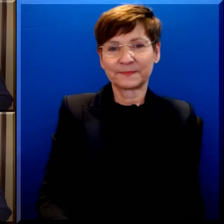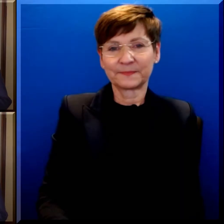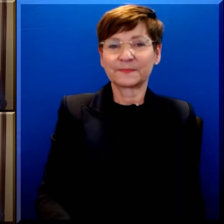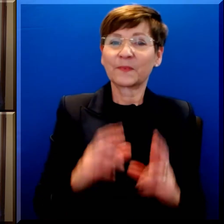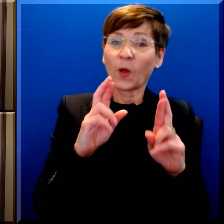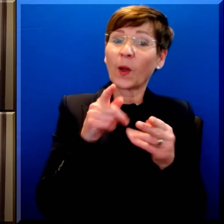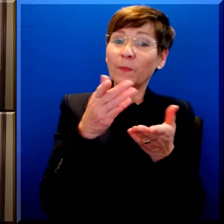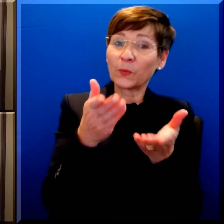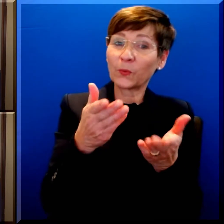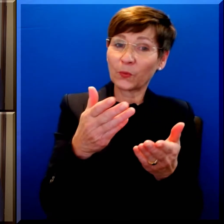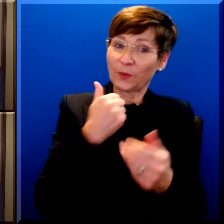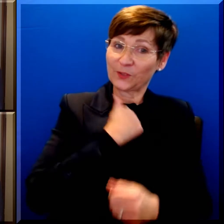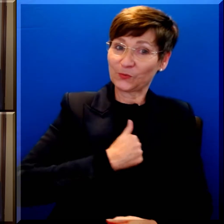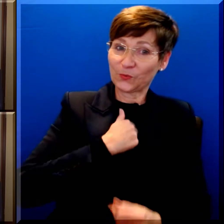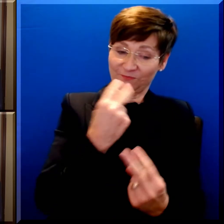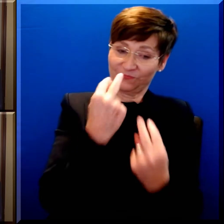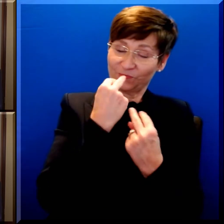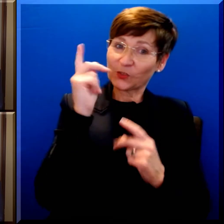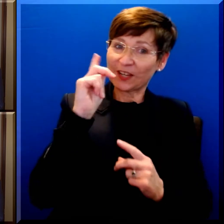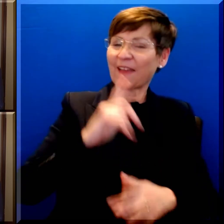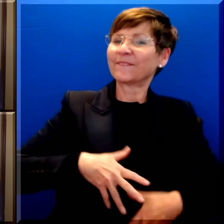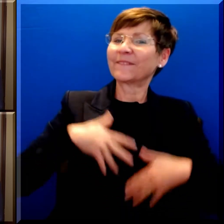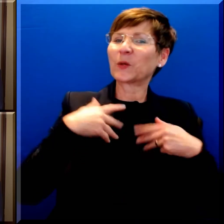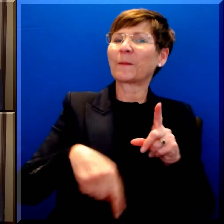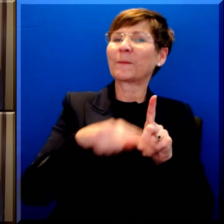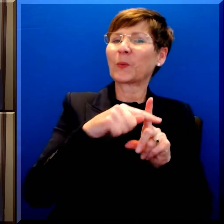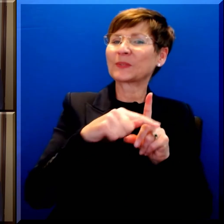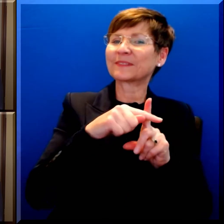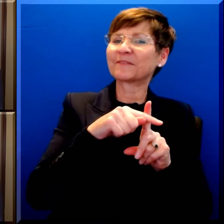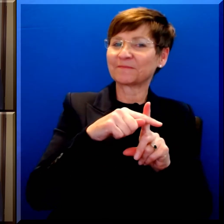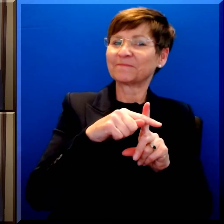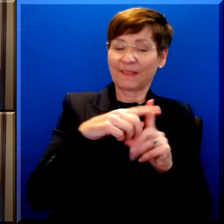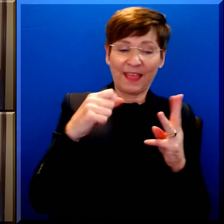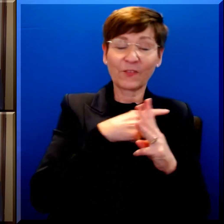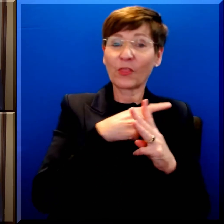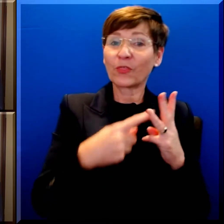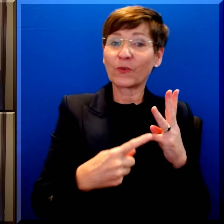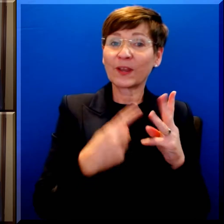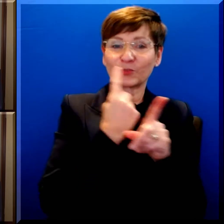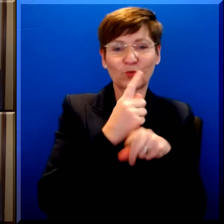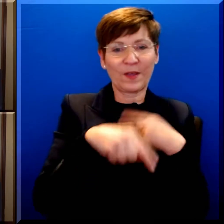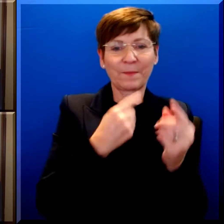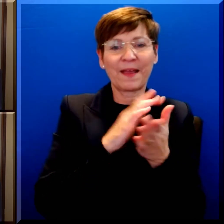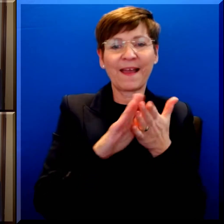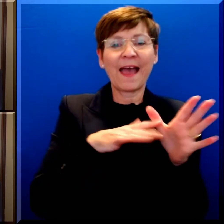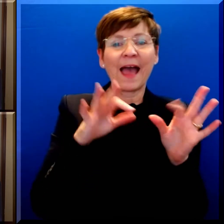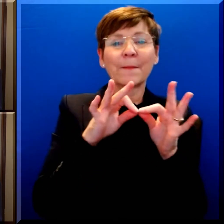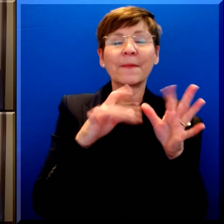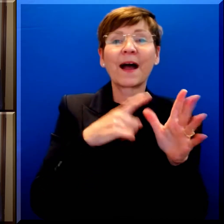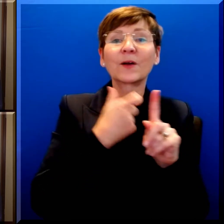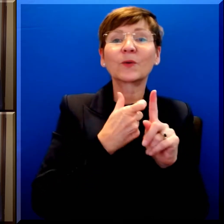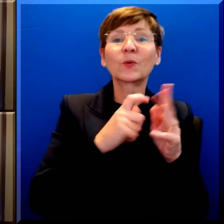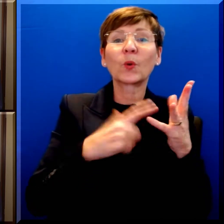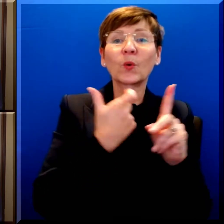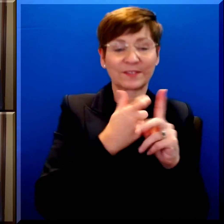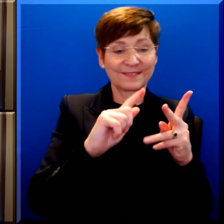I hope you have felt very encouraged by our second part of our three-part series on the book of Habakkuk. Until next week, I'll